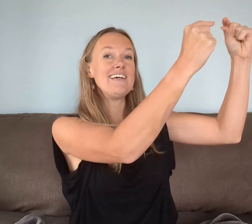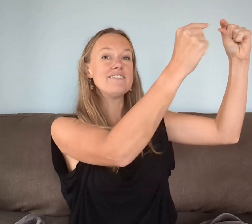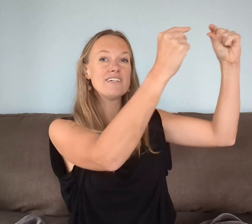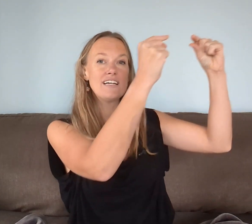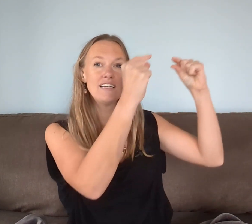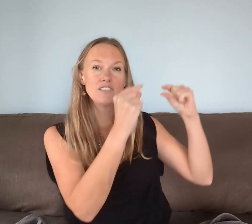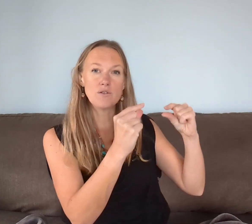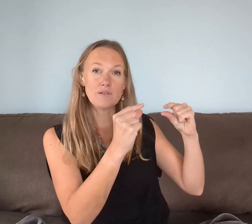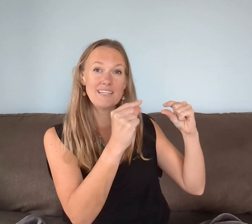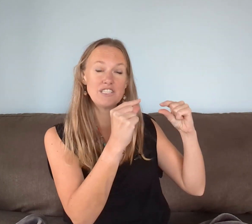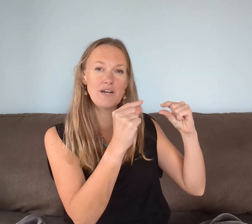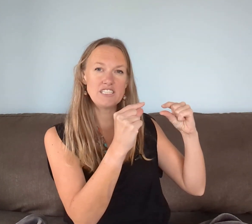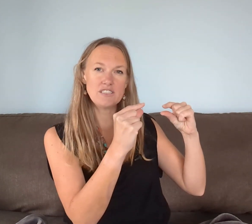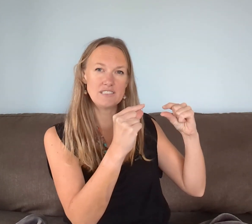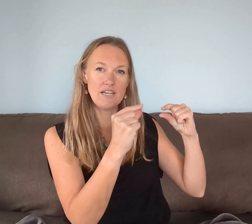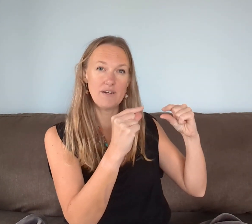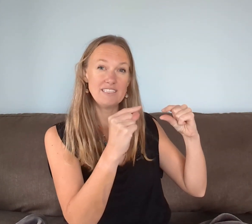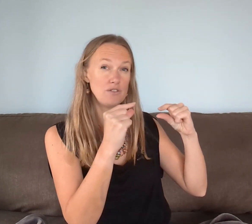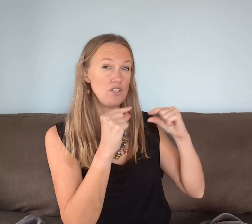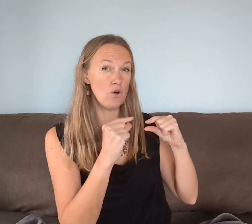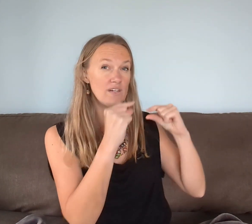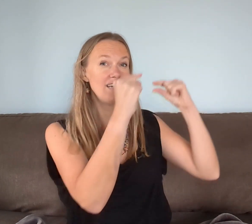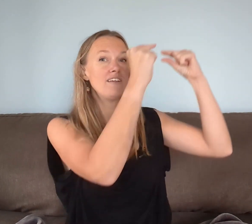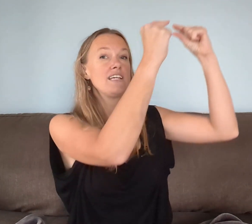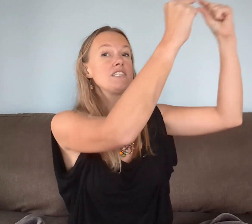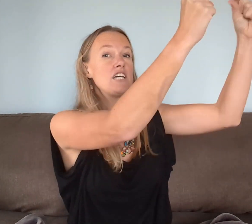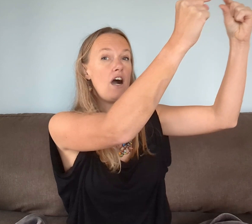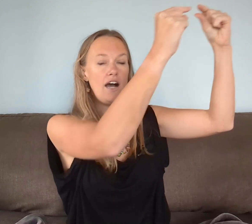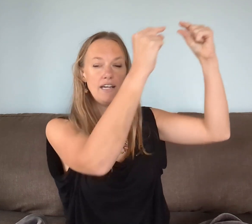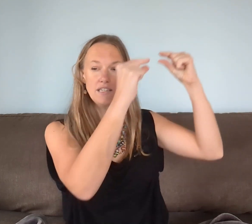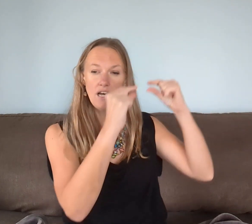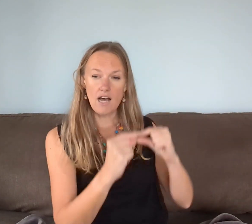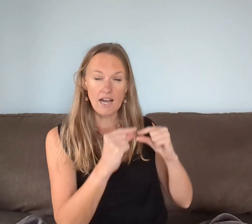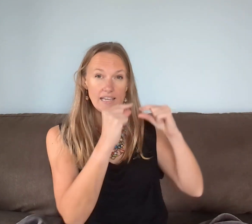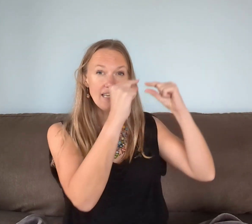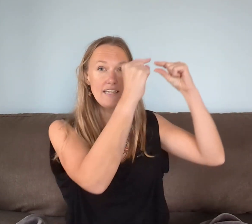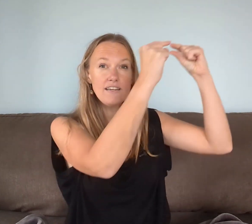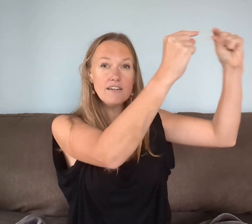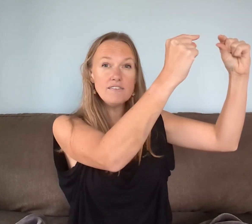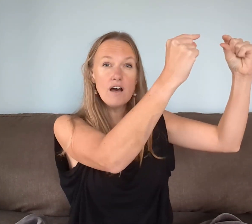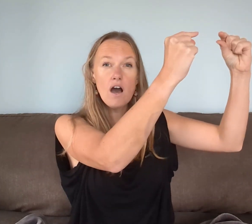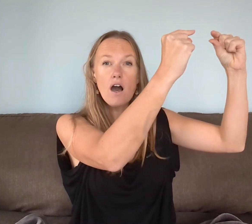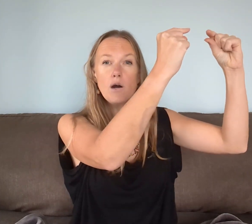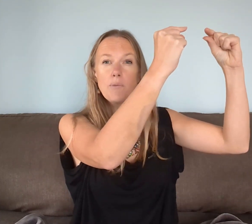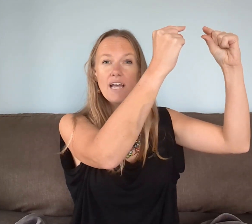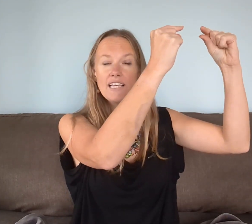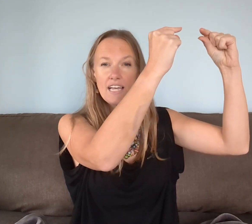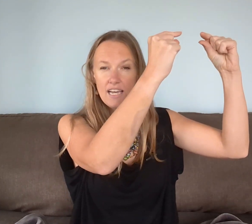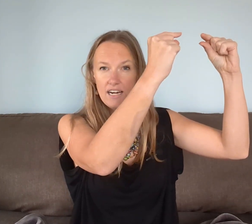Give. So it's a directional sign, right? So you're giving to God. I give all my